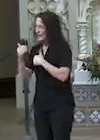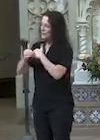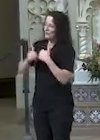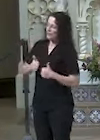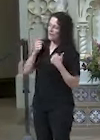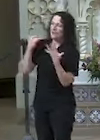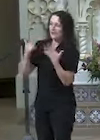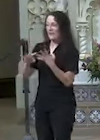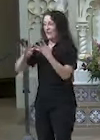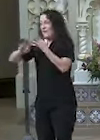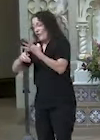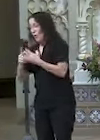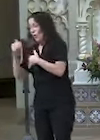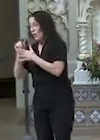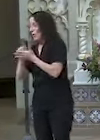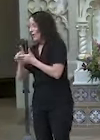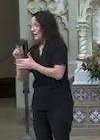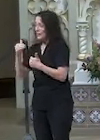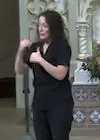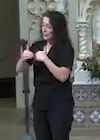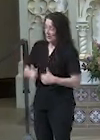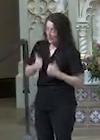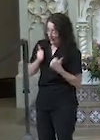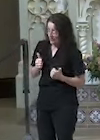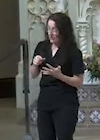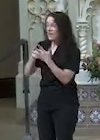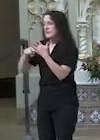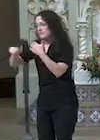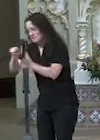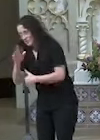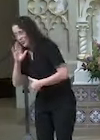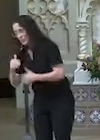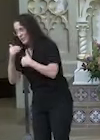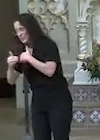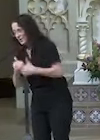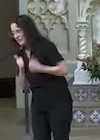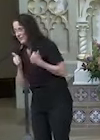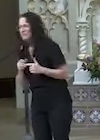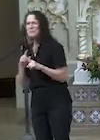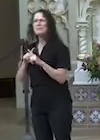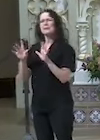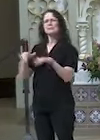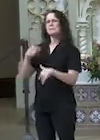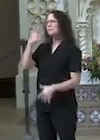now, okay? So, because I'm the preacher and I have all this liberty,